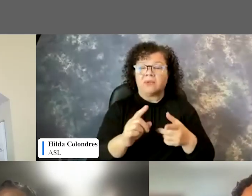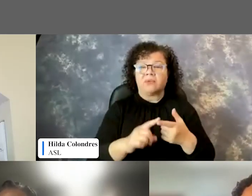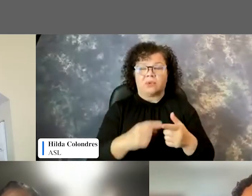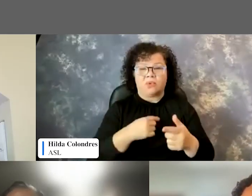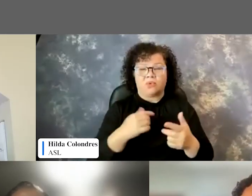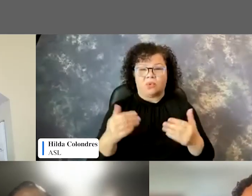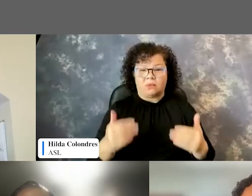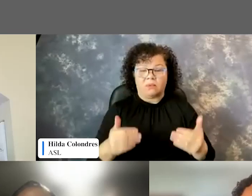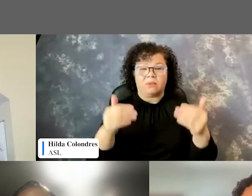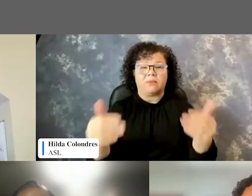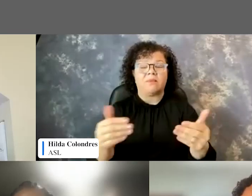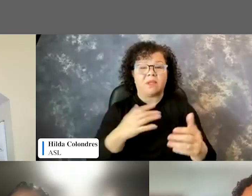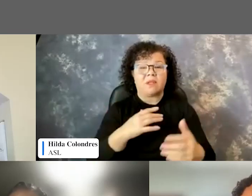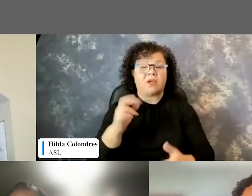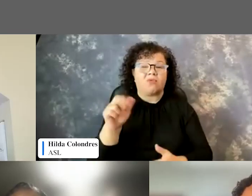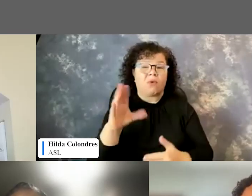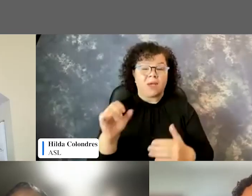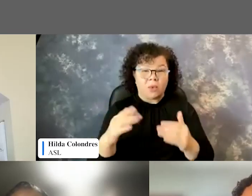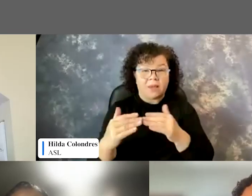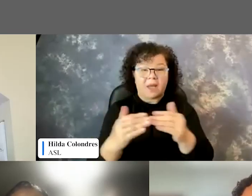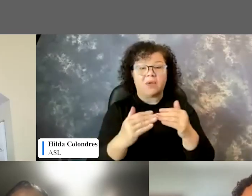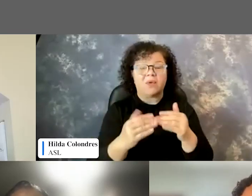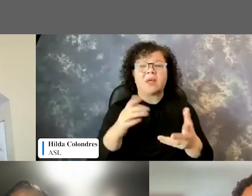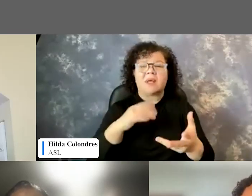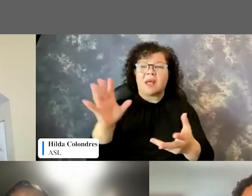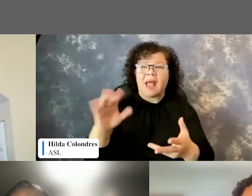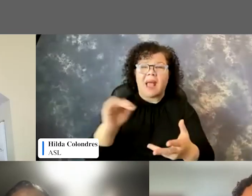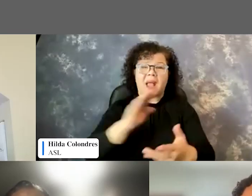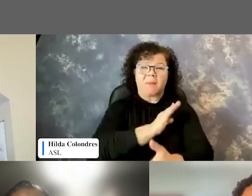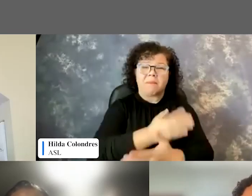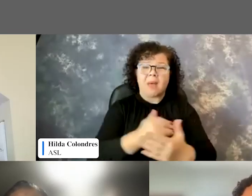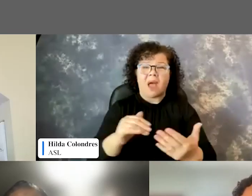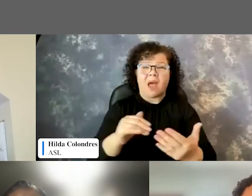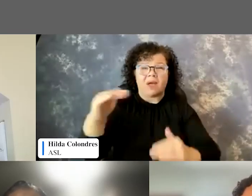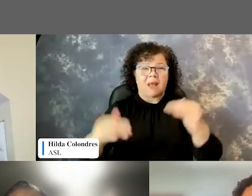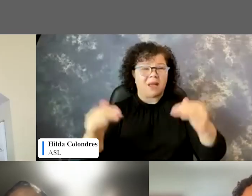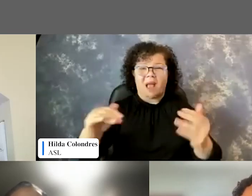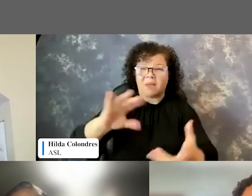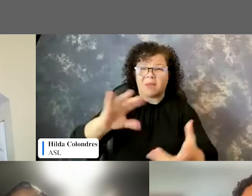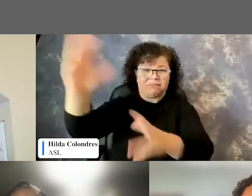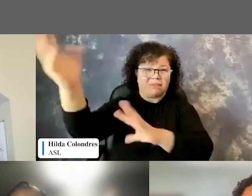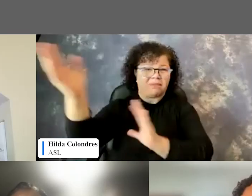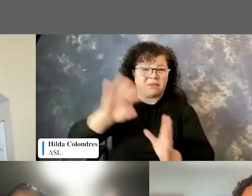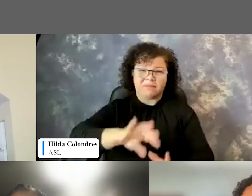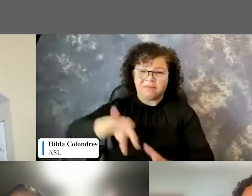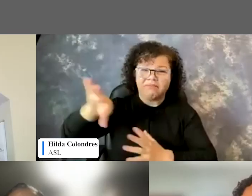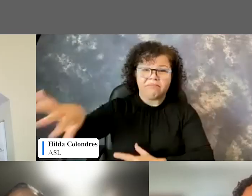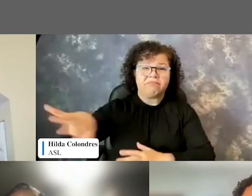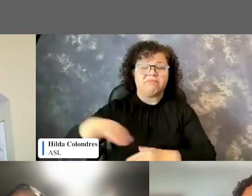advance racial equity and disrupt harmful power dynamics in the field of learning and evaluation.